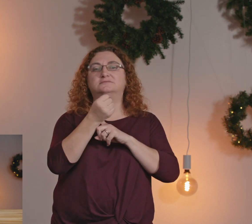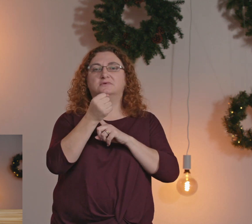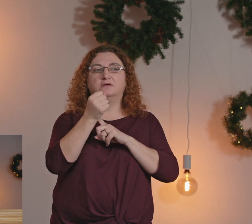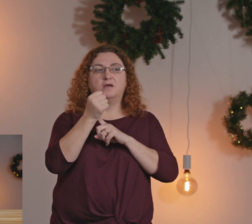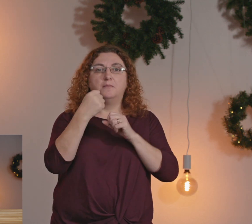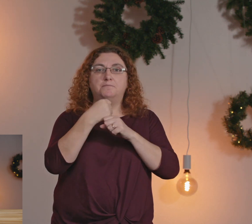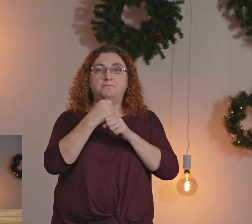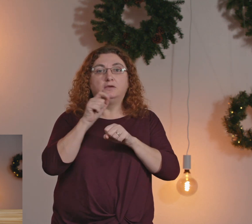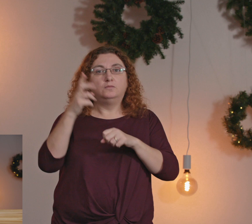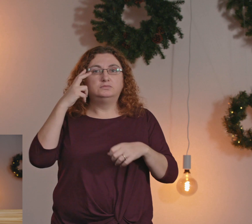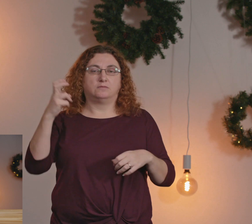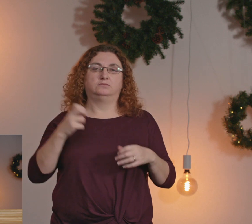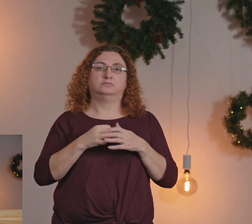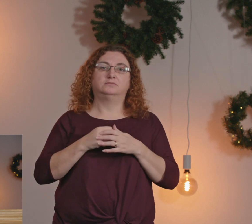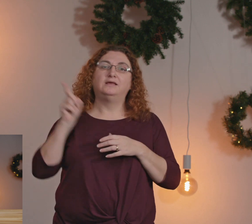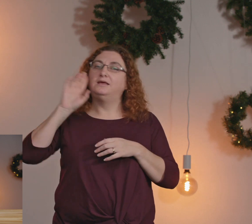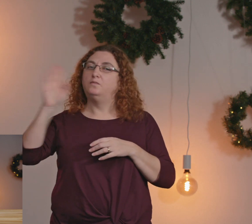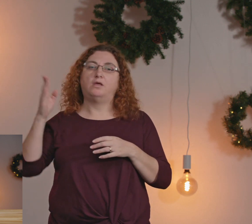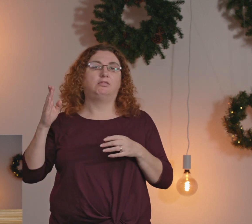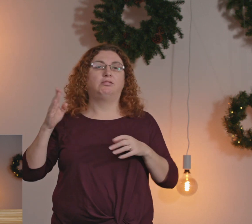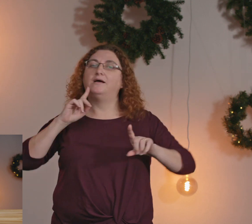that God will come through like he promised.